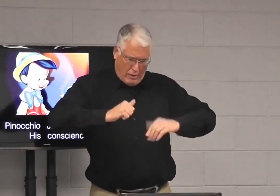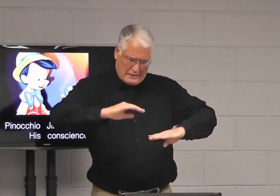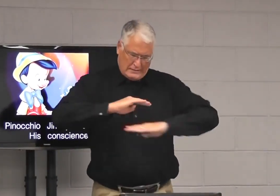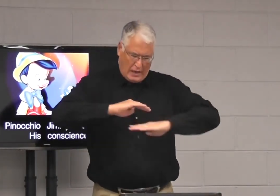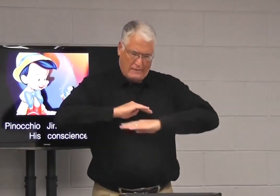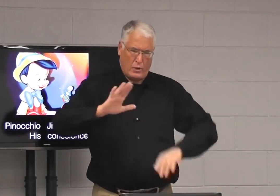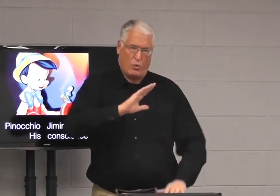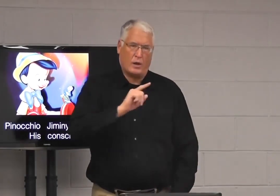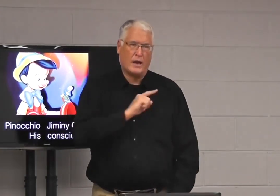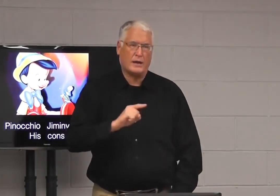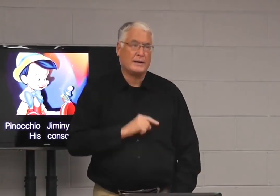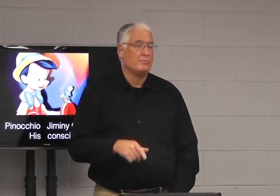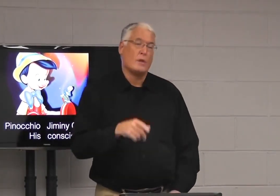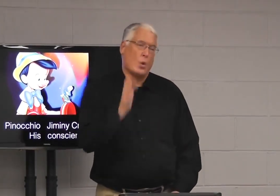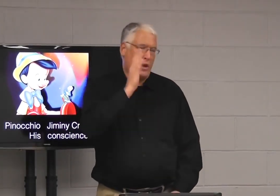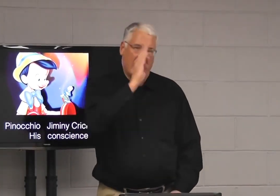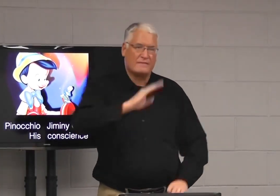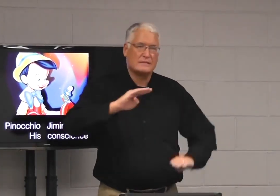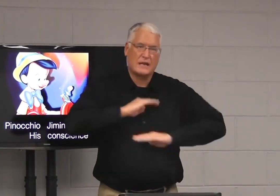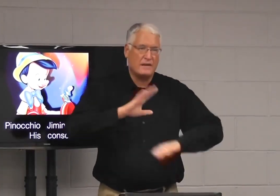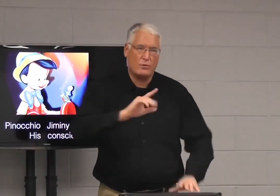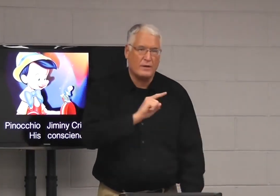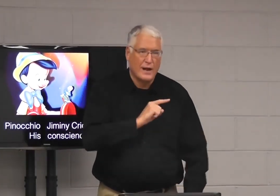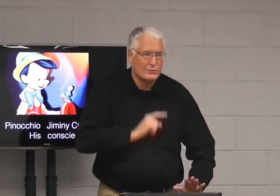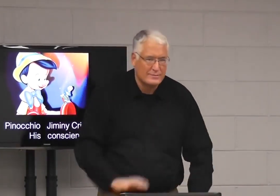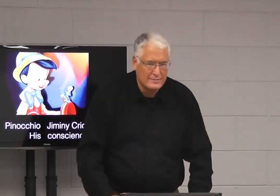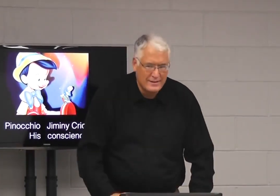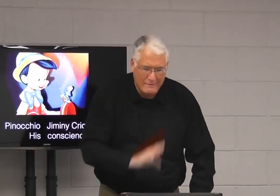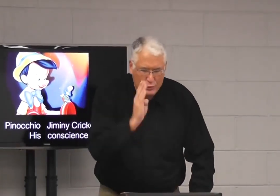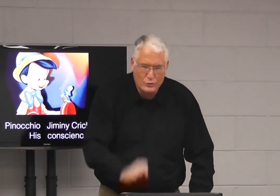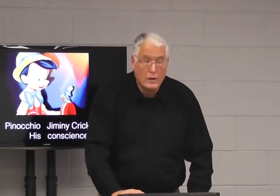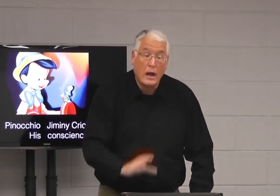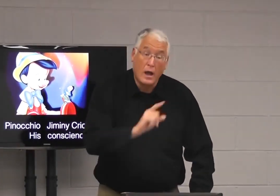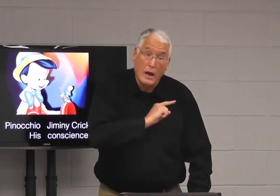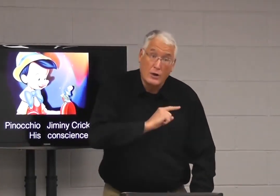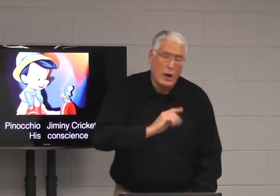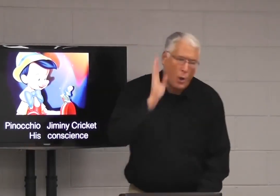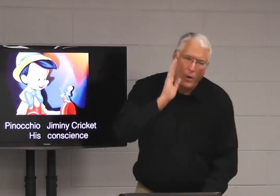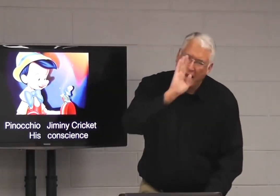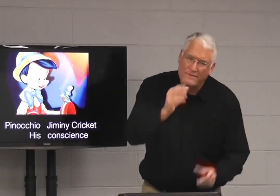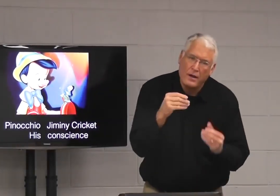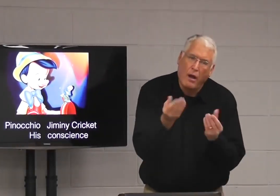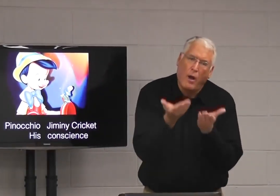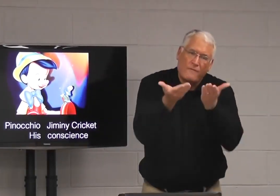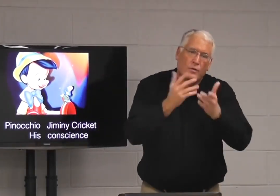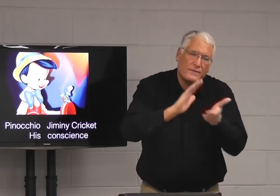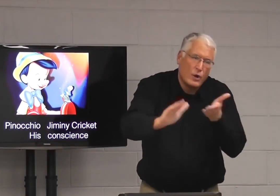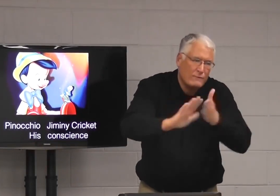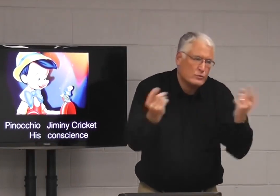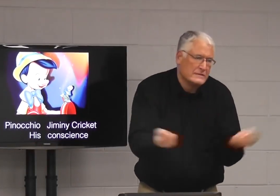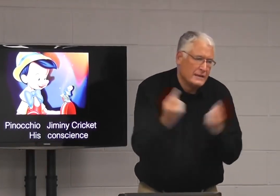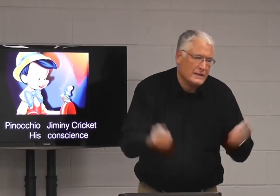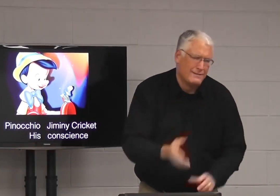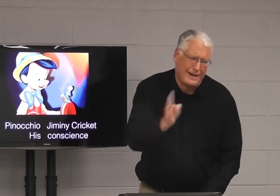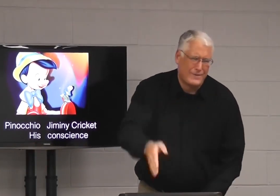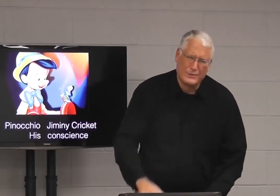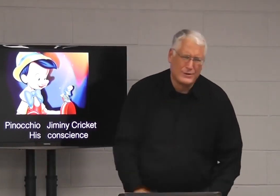your guilt trying to satisfy your conscience, you will never satisfy your own guilt. Your guilt will